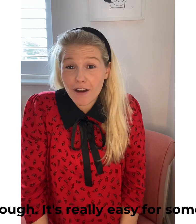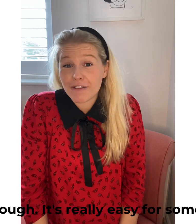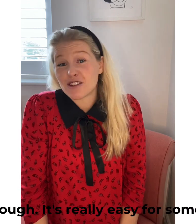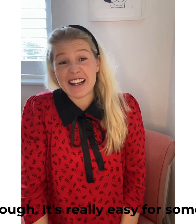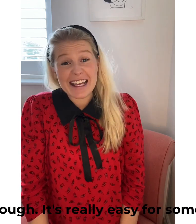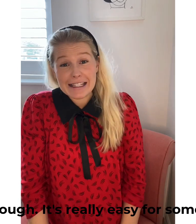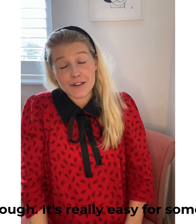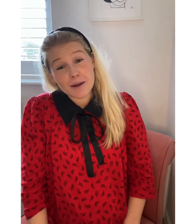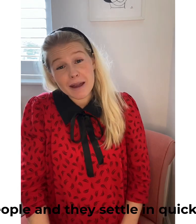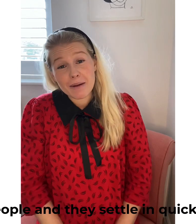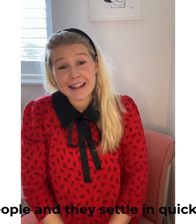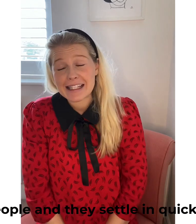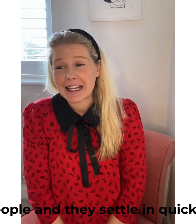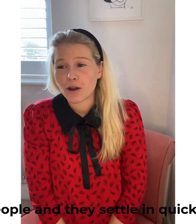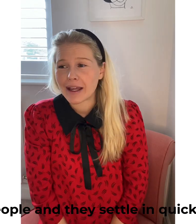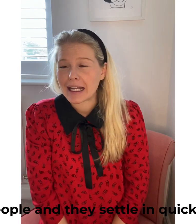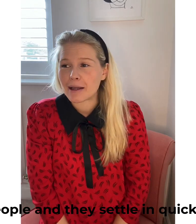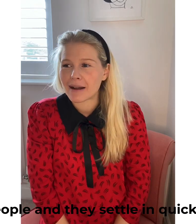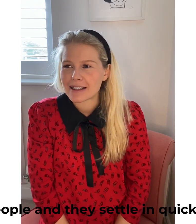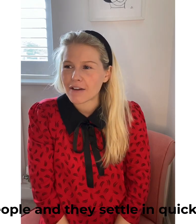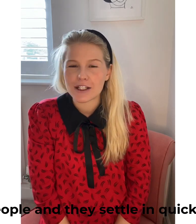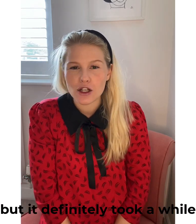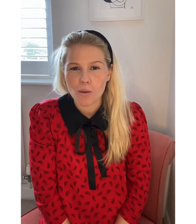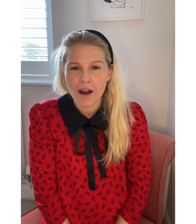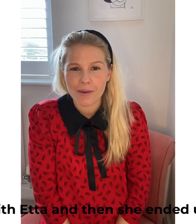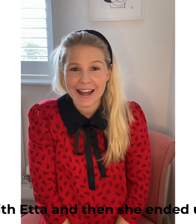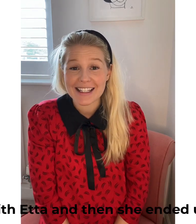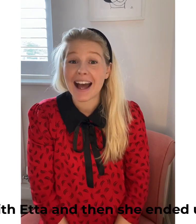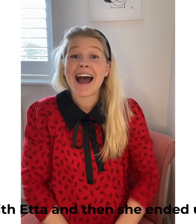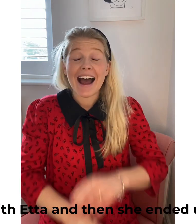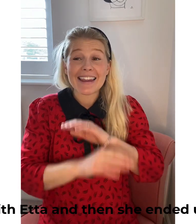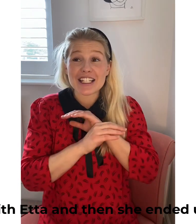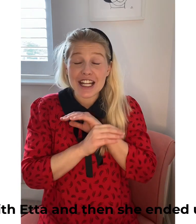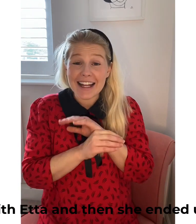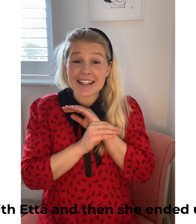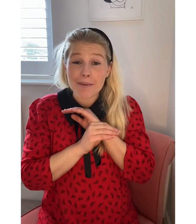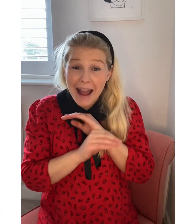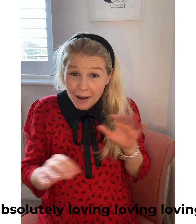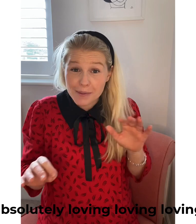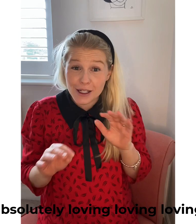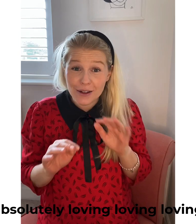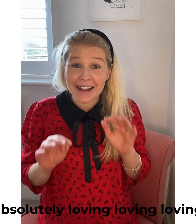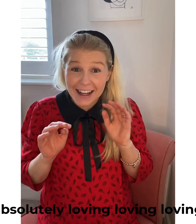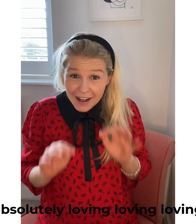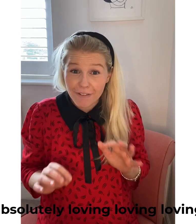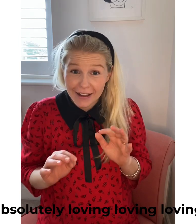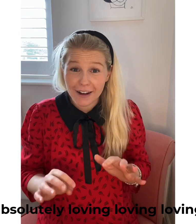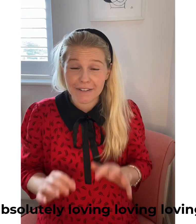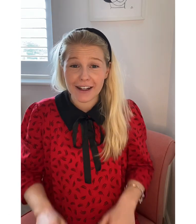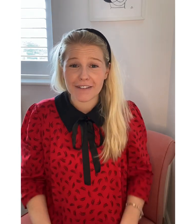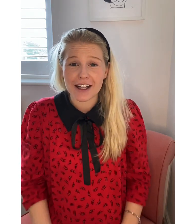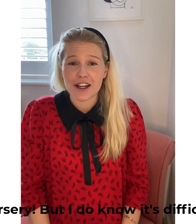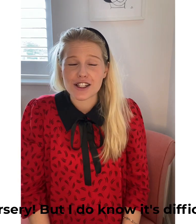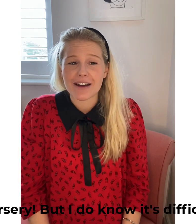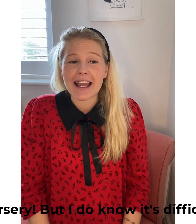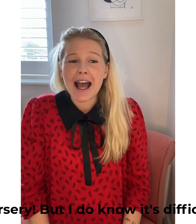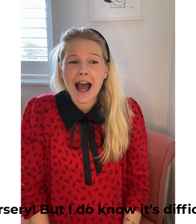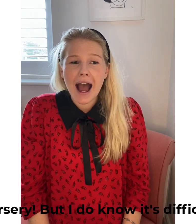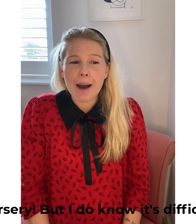really easy for some people and they settle in quickly, but it definitely took a while with Etta. And then she ended up absolutely loving nursery. But I do